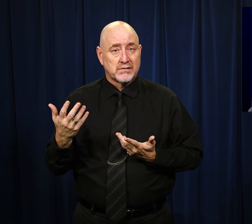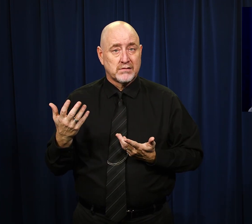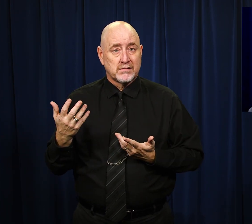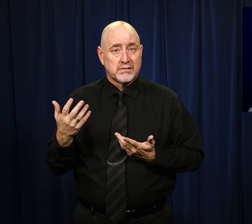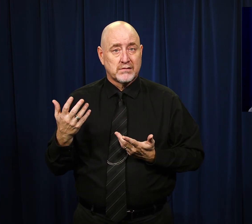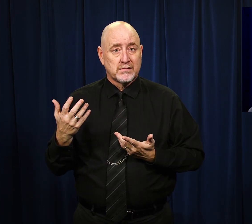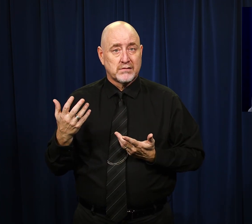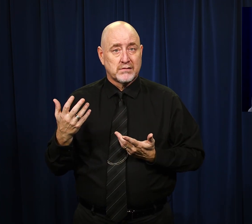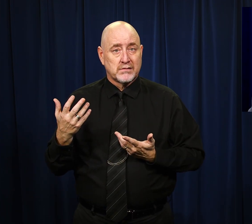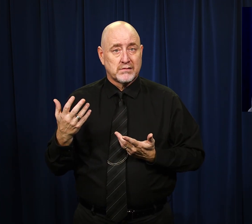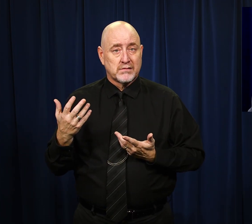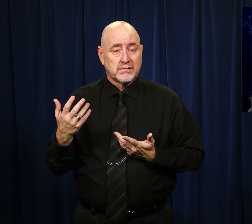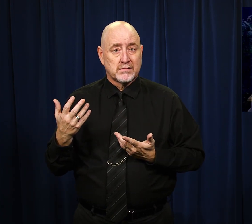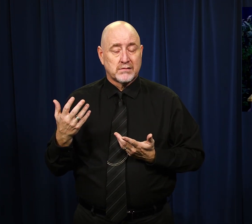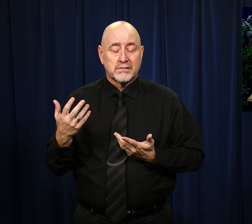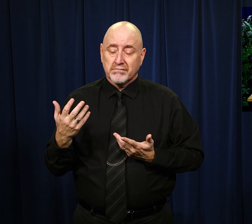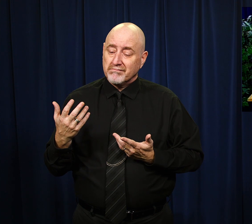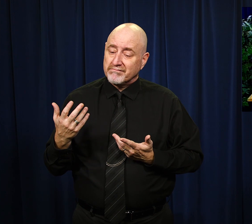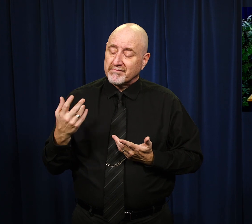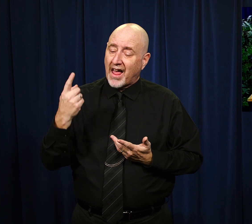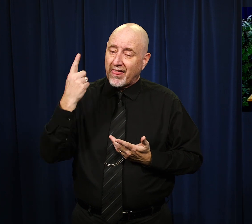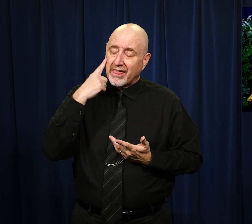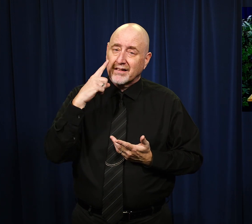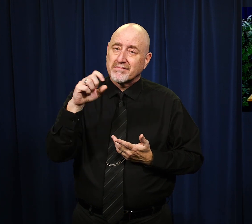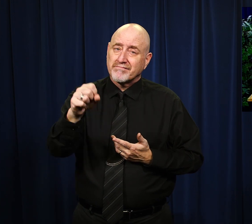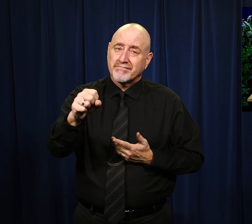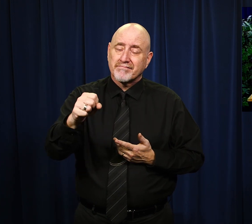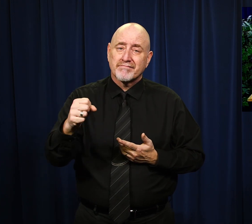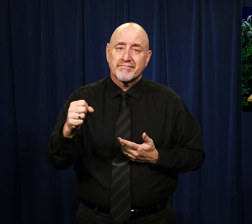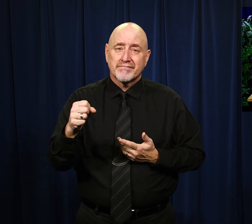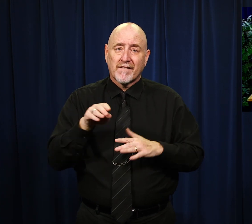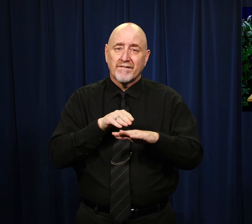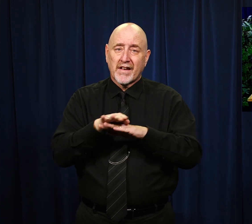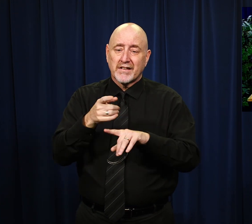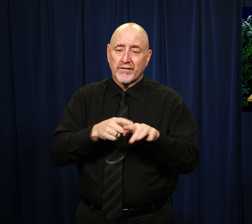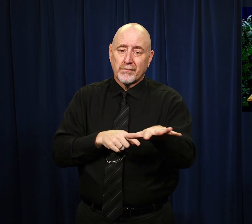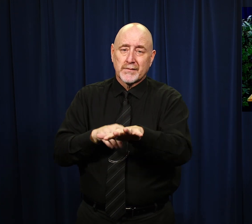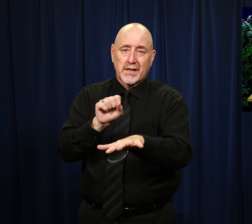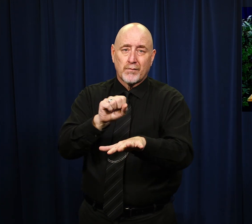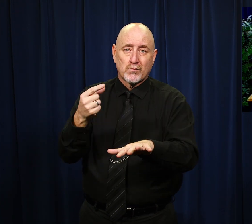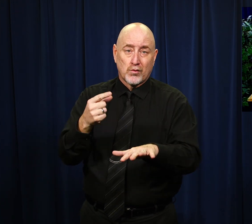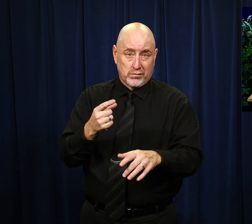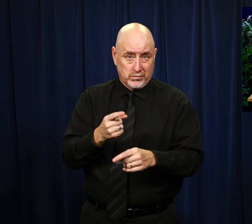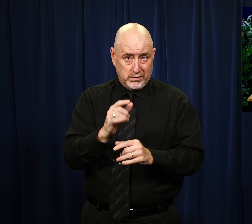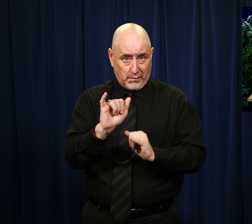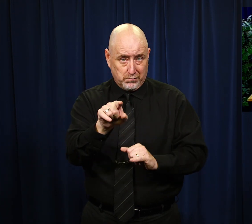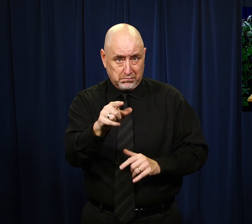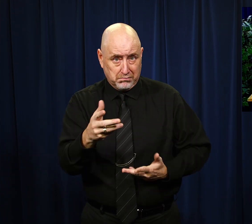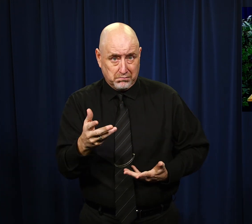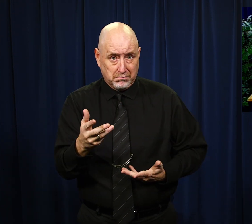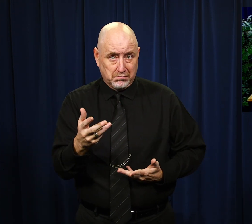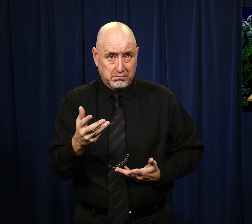of? I really kind of imagine that they were affected by that, aren't you?